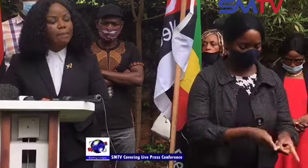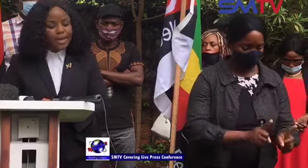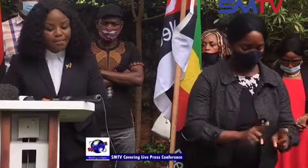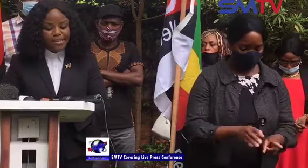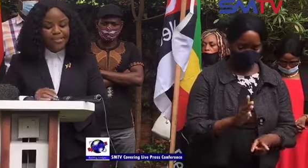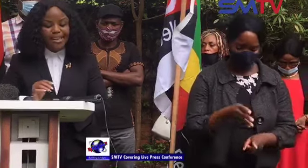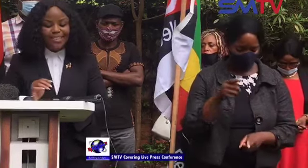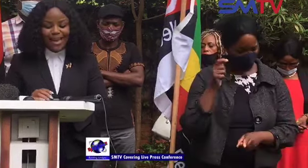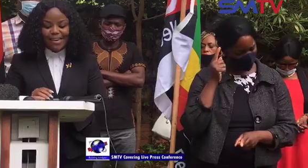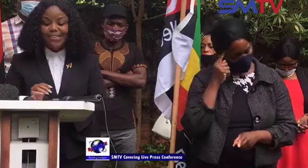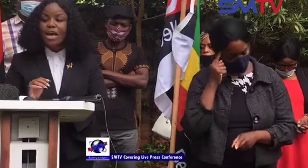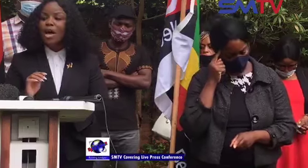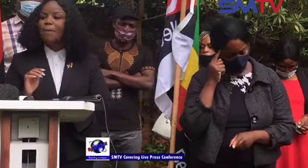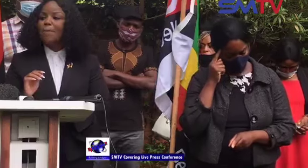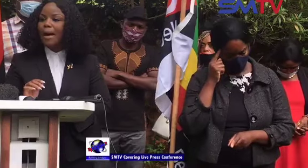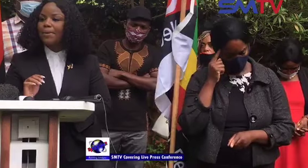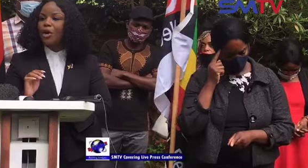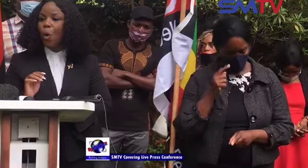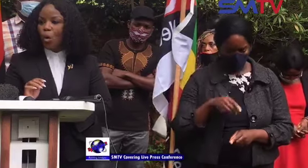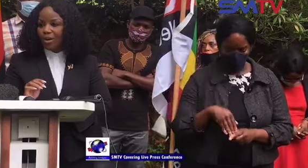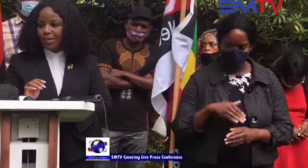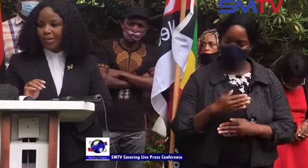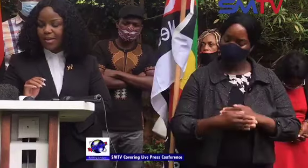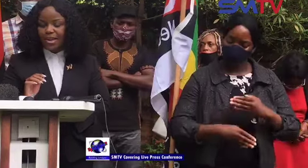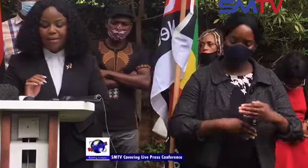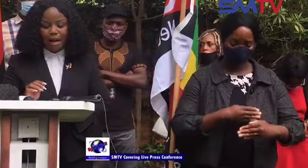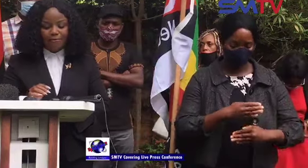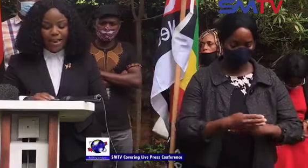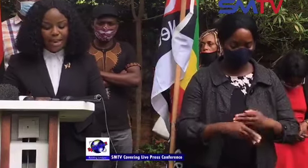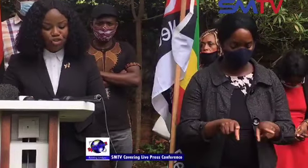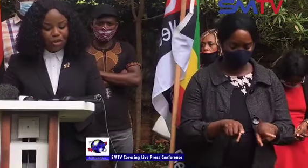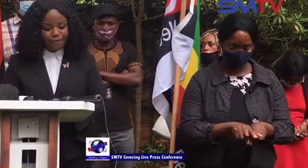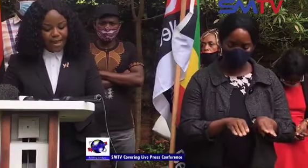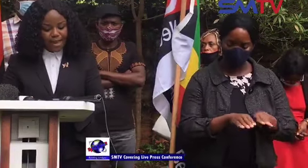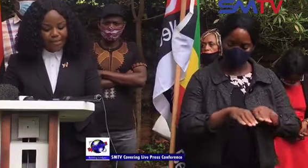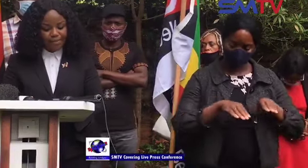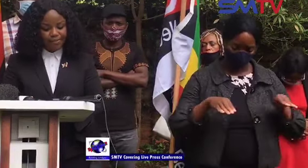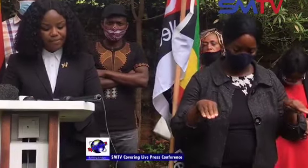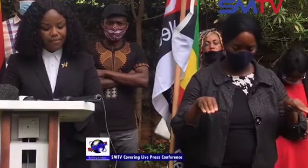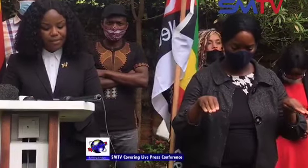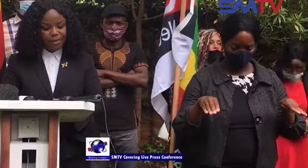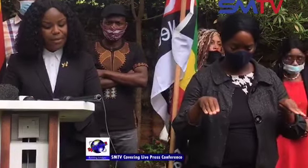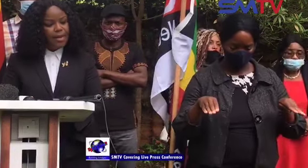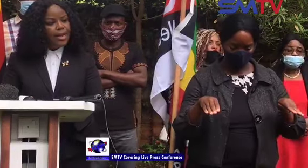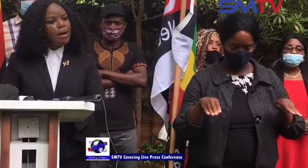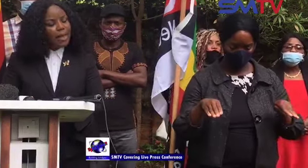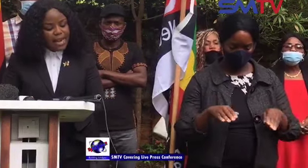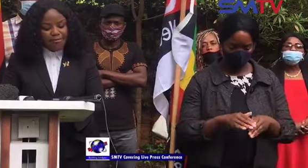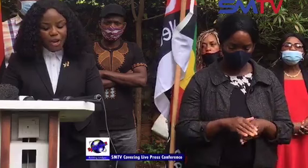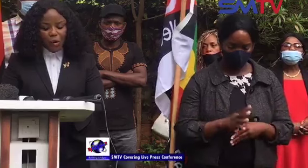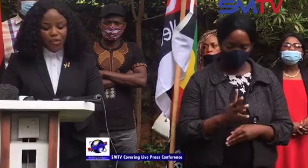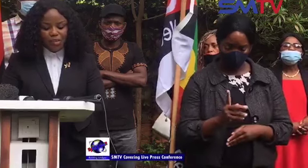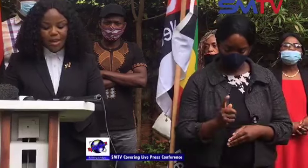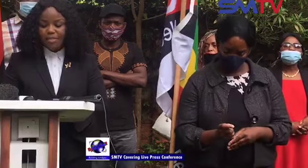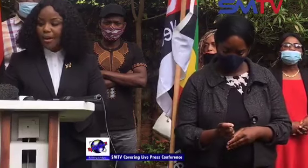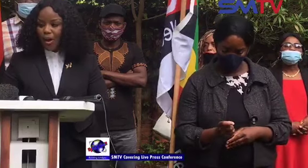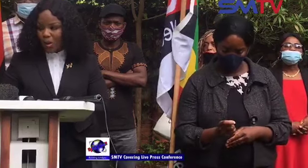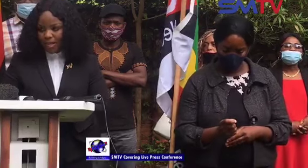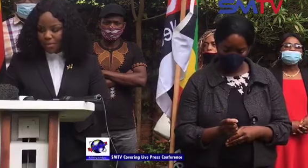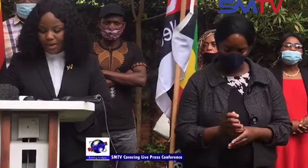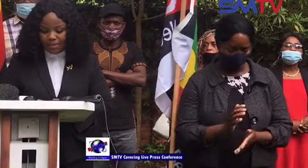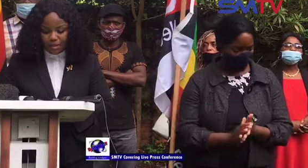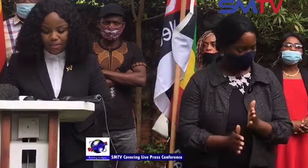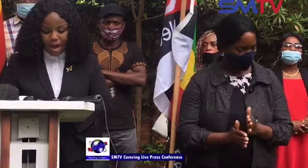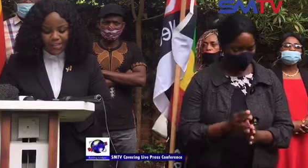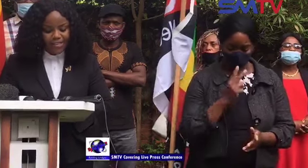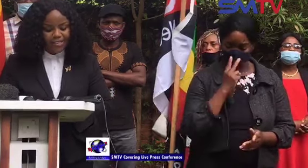our commitment to conduct a public audit of our financial affairs. Now, many have noted that no